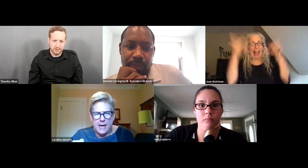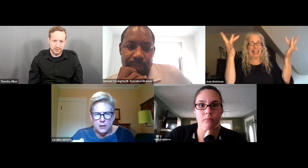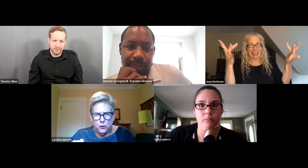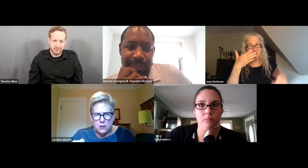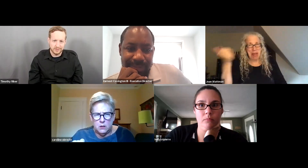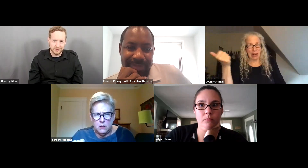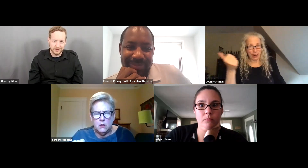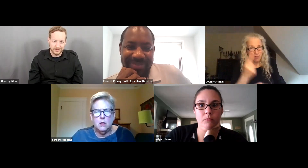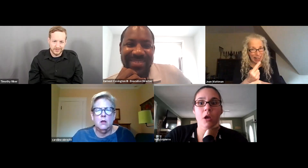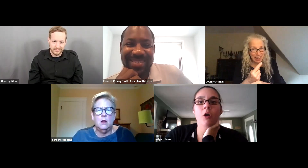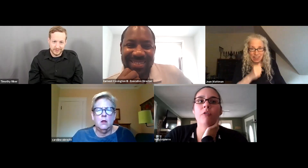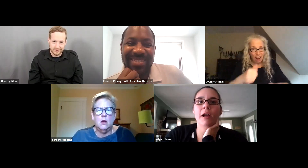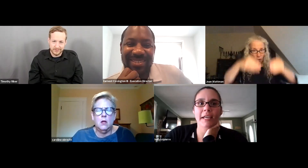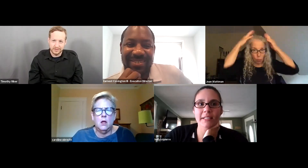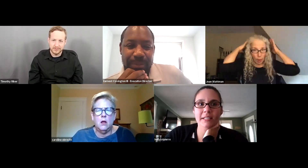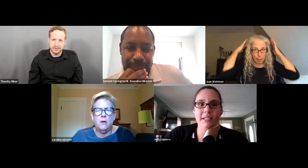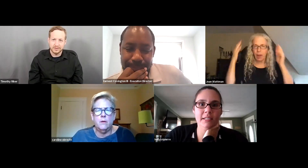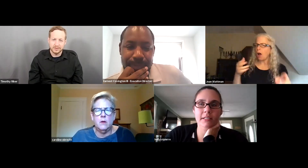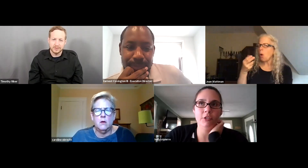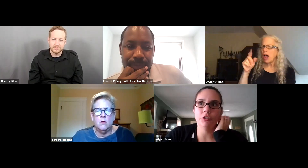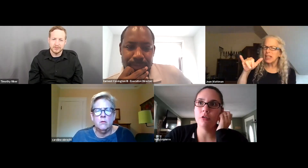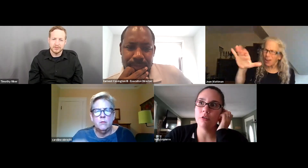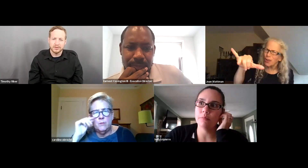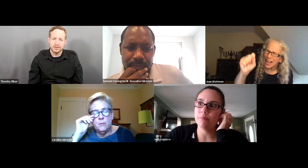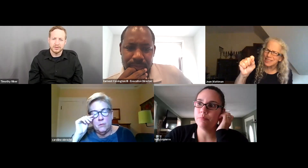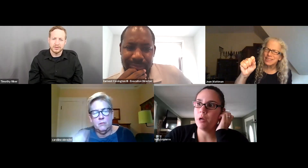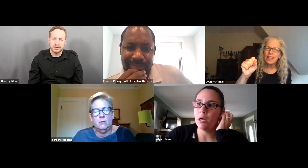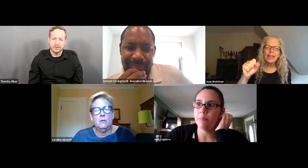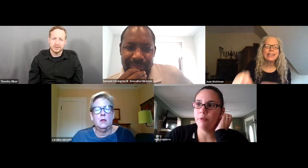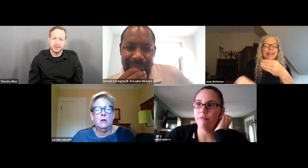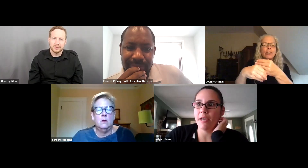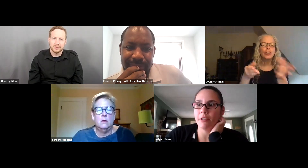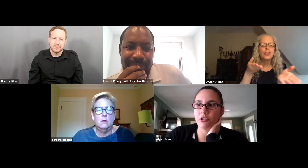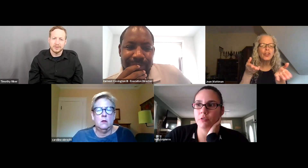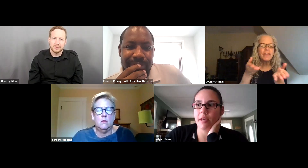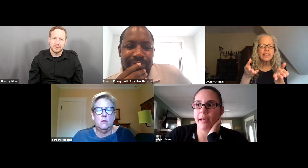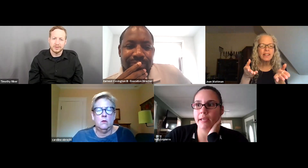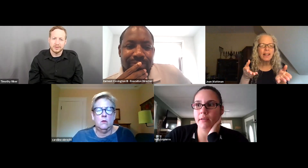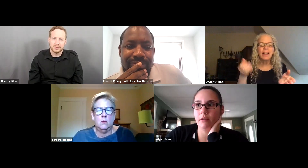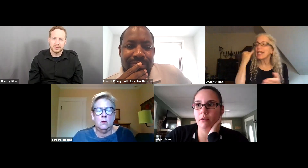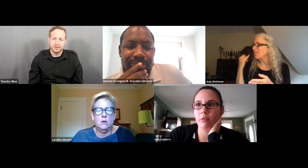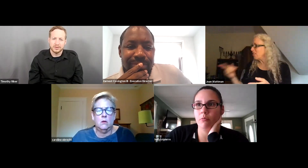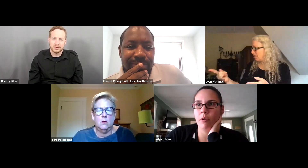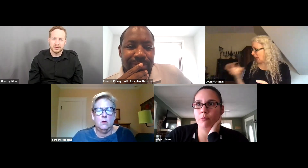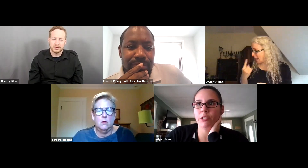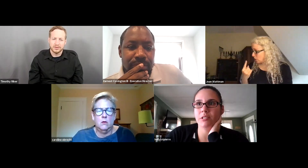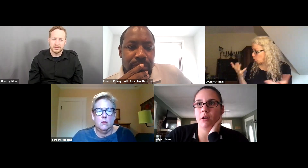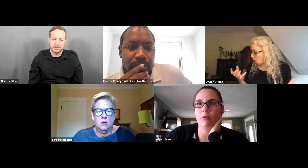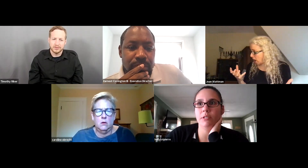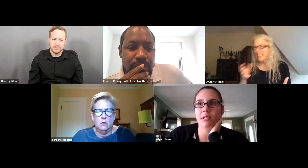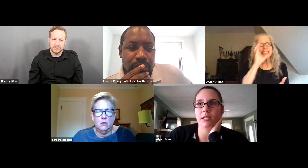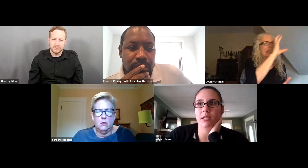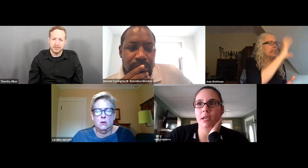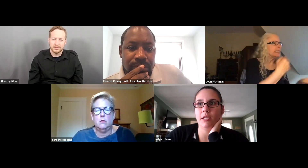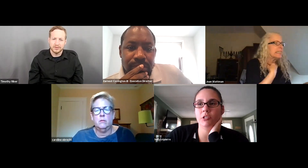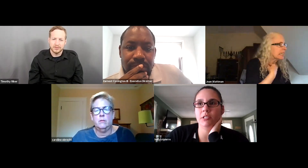that accurate? Right. It's an additional provider so that when we're stuck